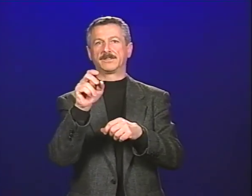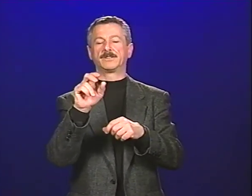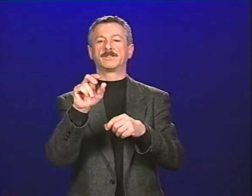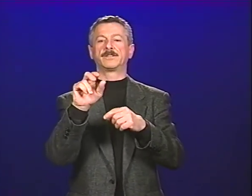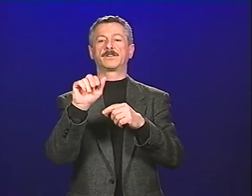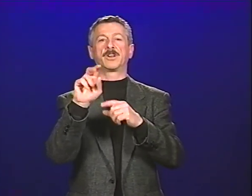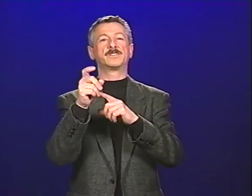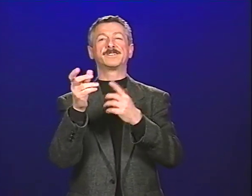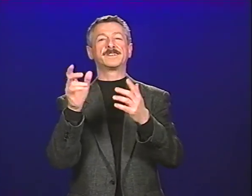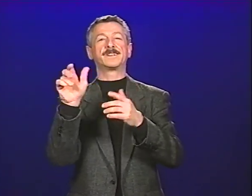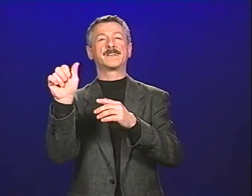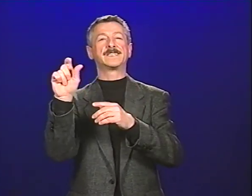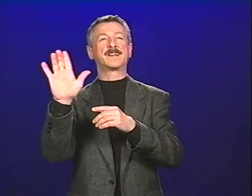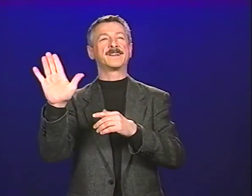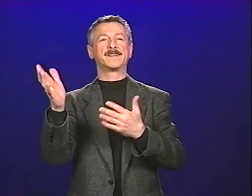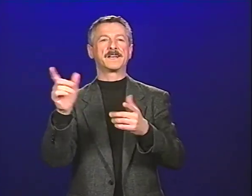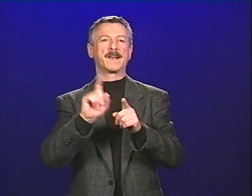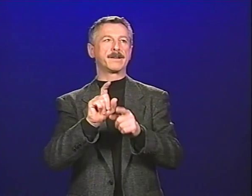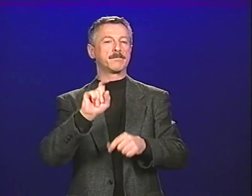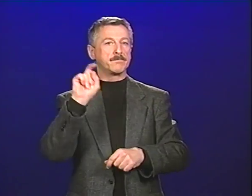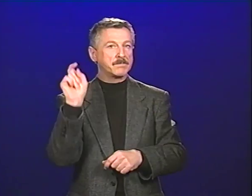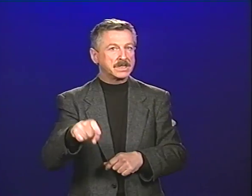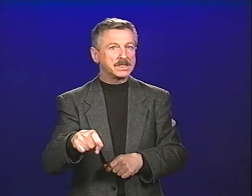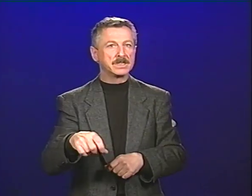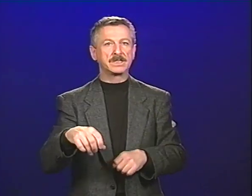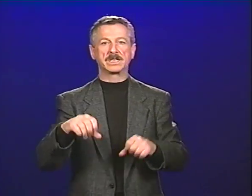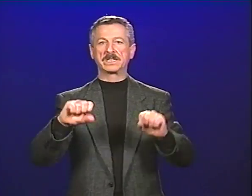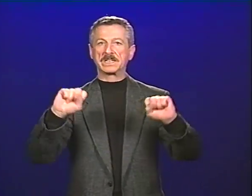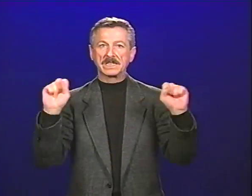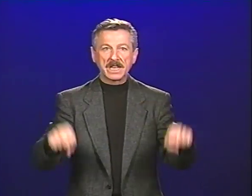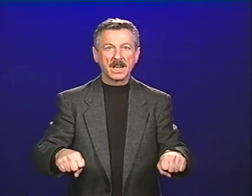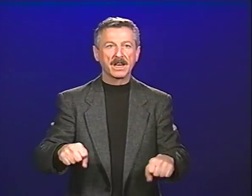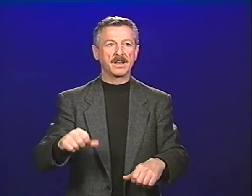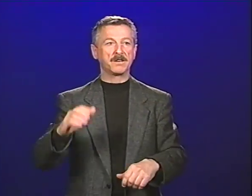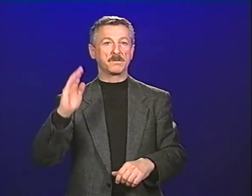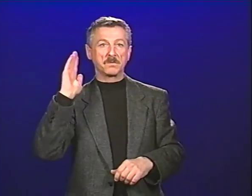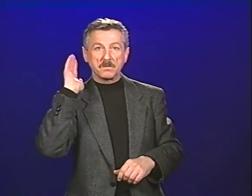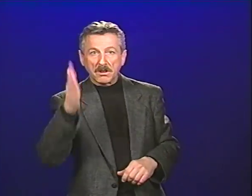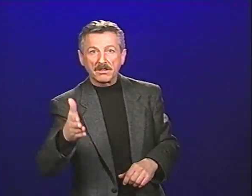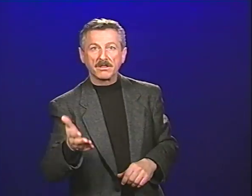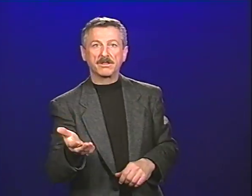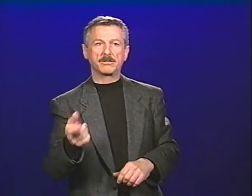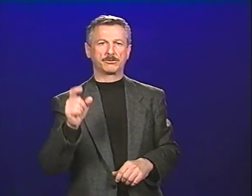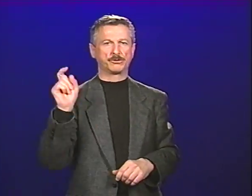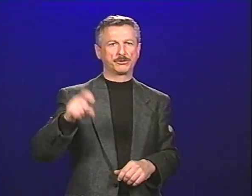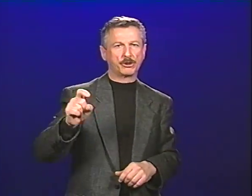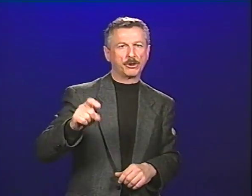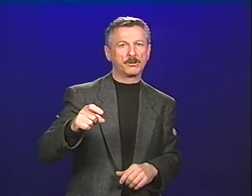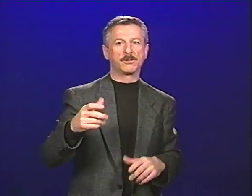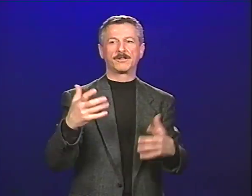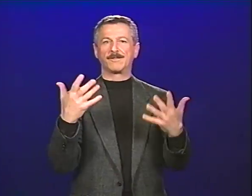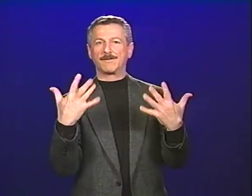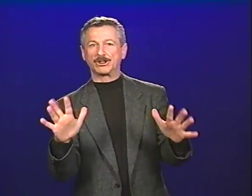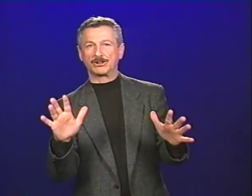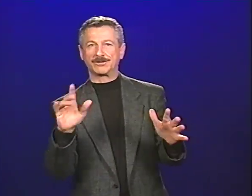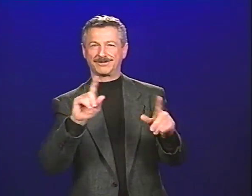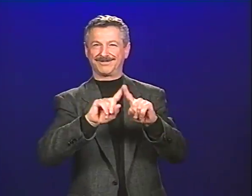AUX. Examples of these in ASL include the signs must, can, will, should,